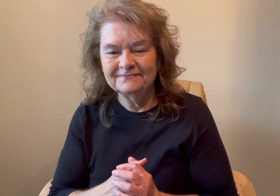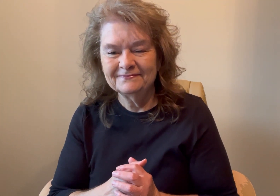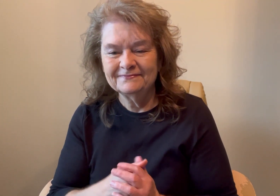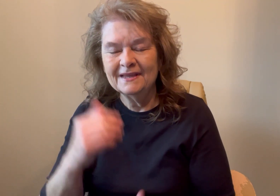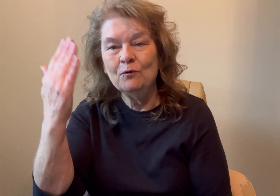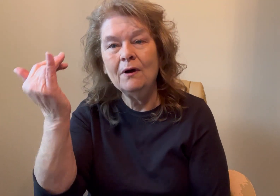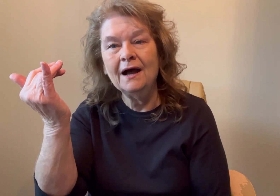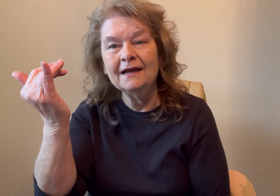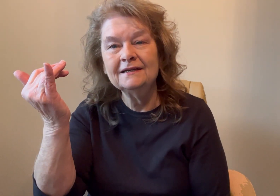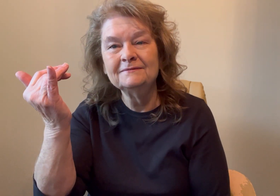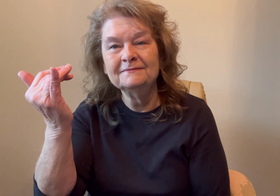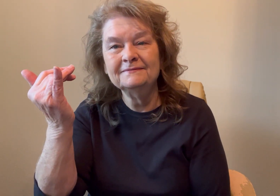Why?